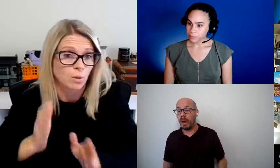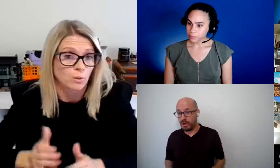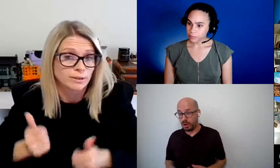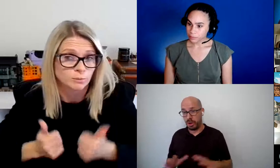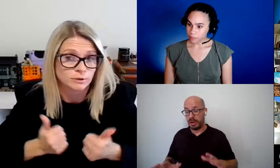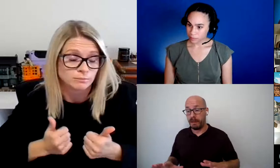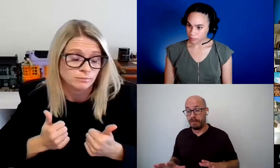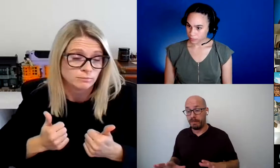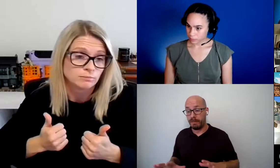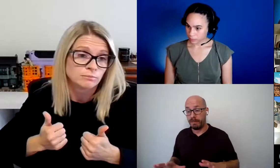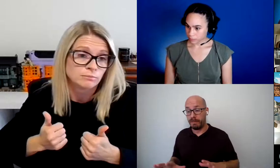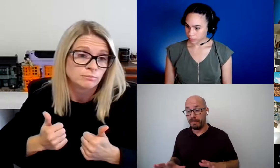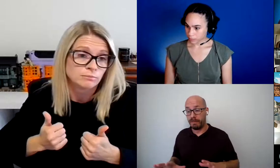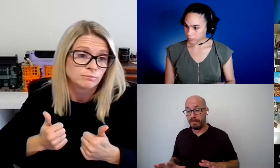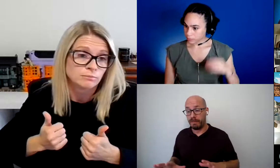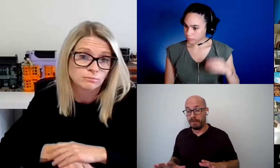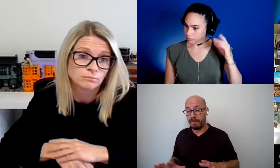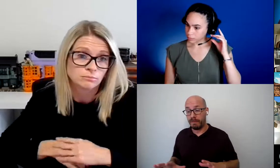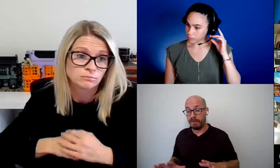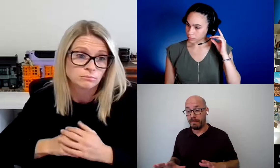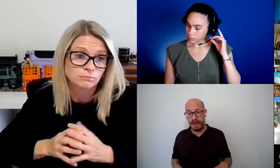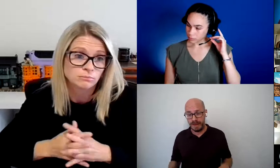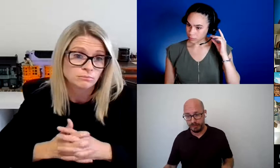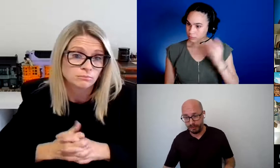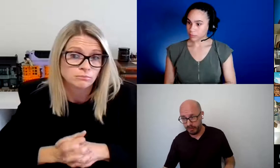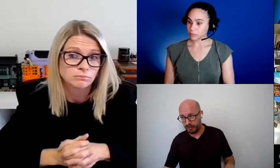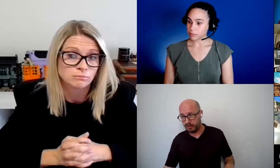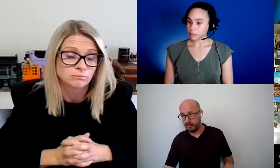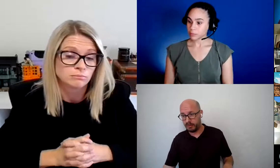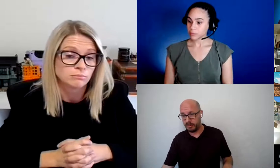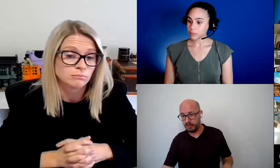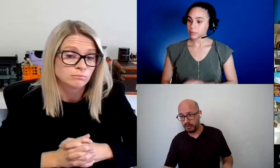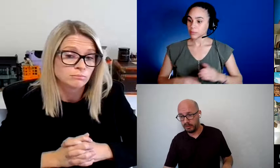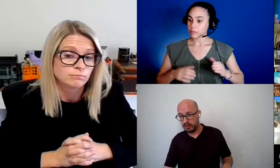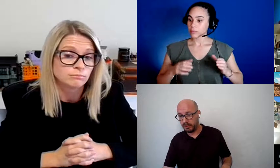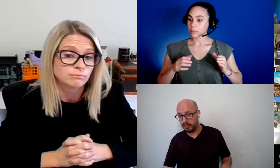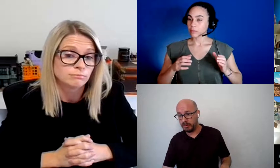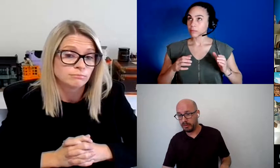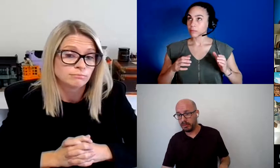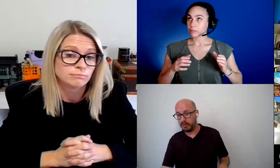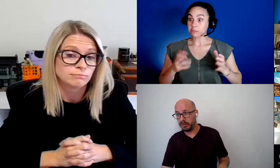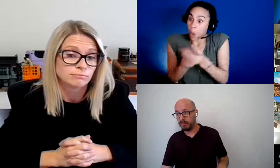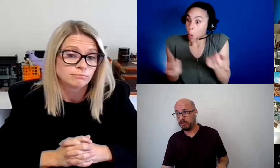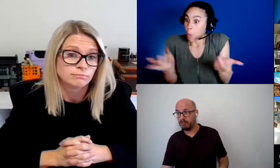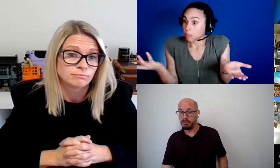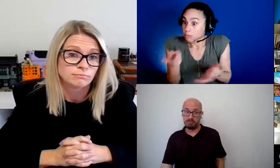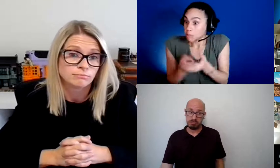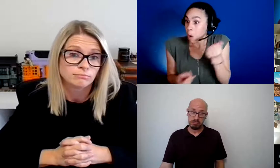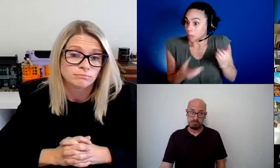For, and you're talking about for their customer base or for their employees? Yes, both, customers and employees.